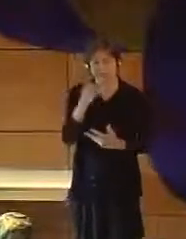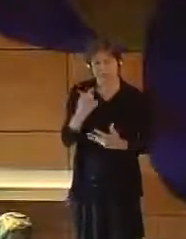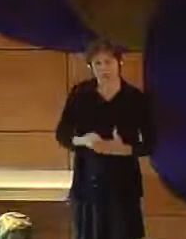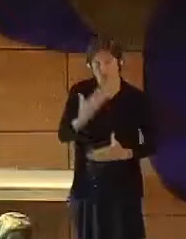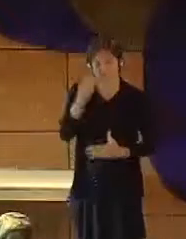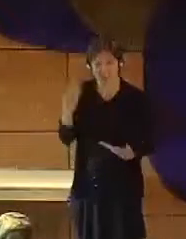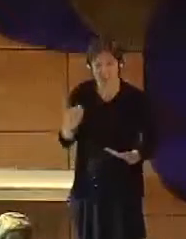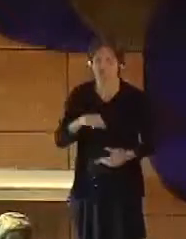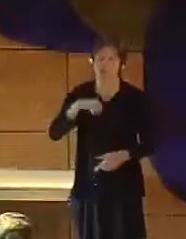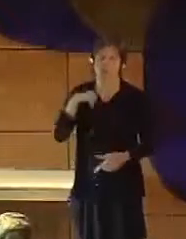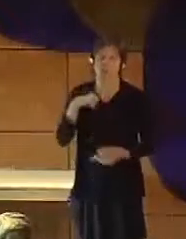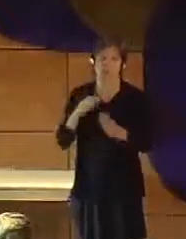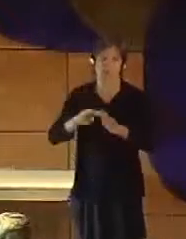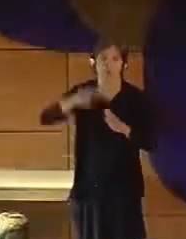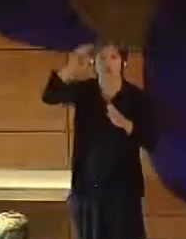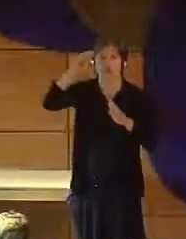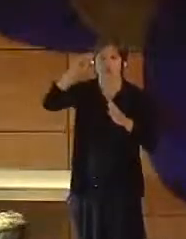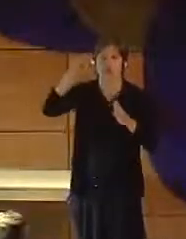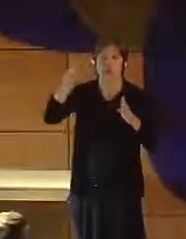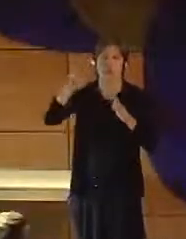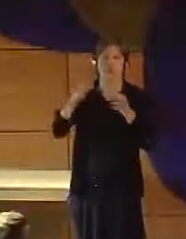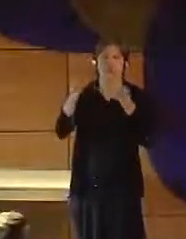Ja, und wenn man dann auf das Gel, And